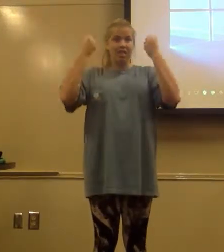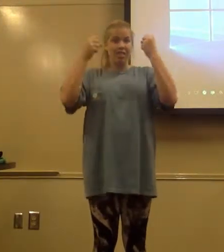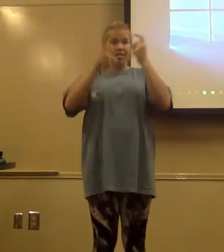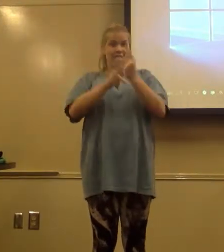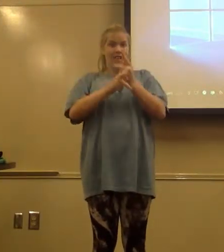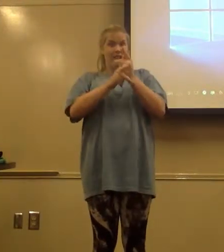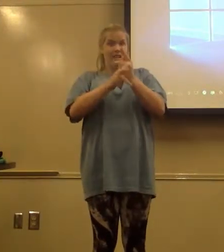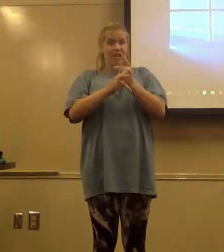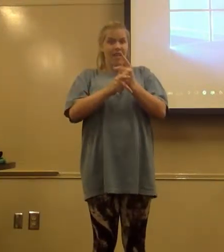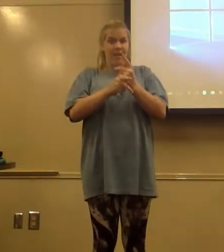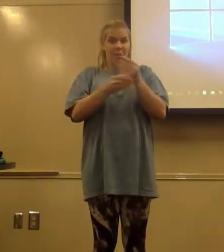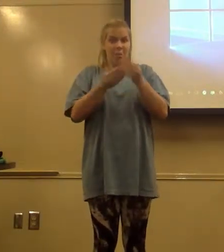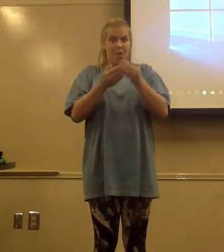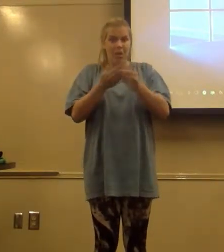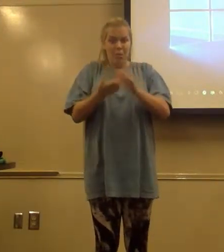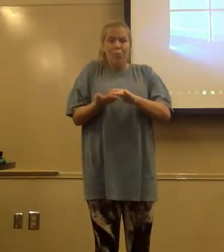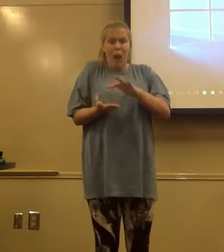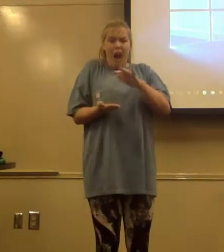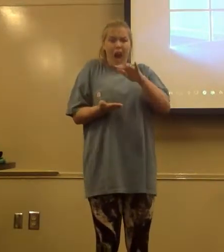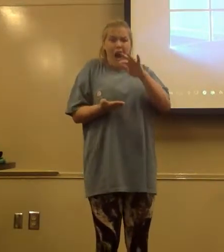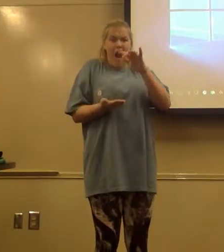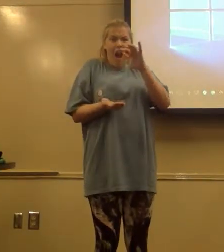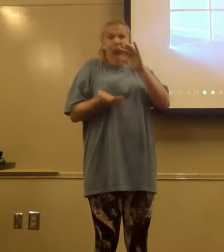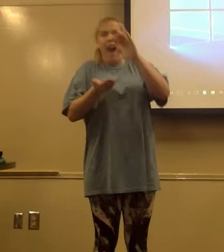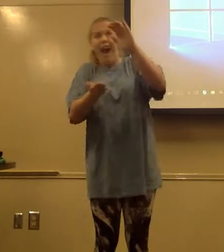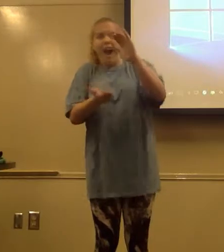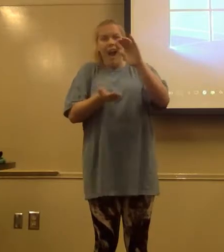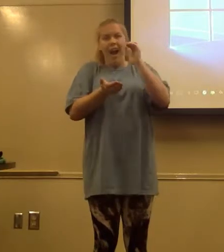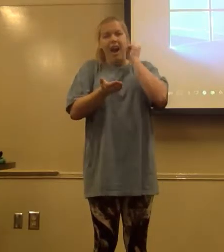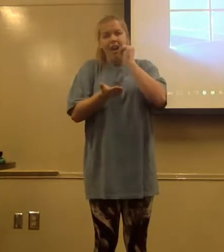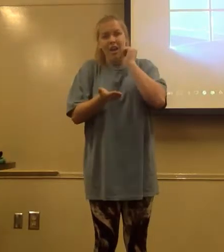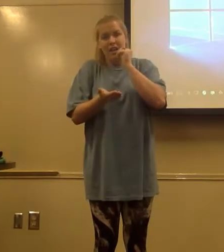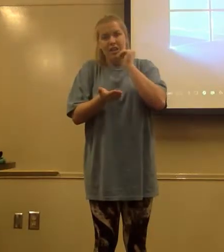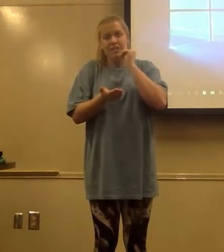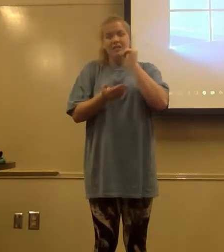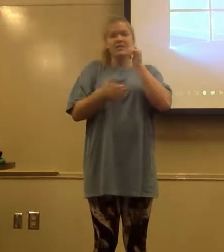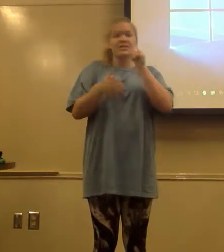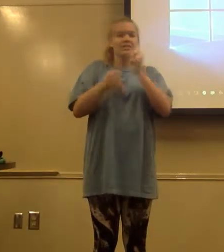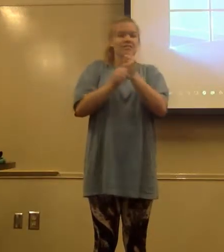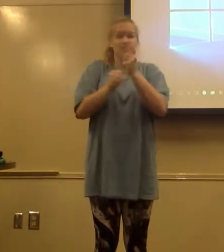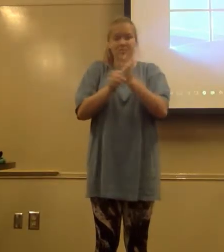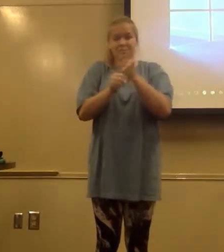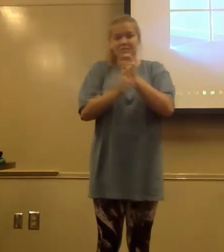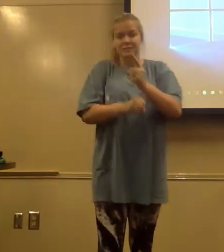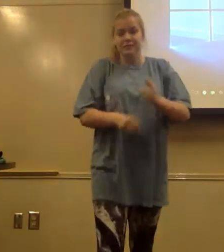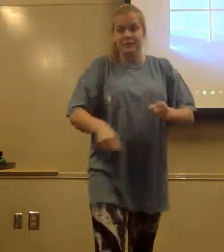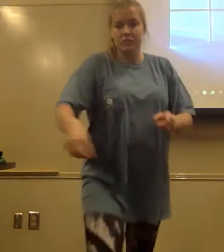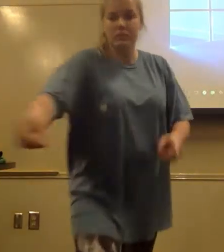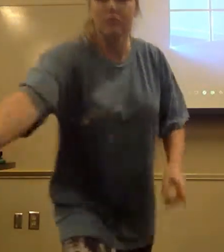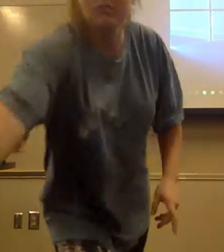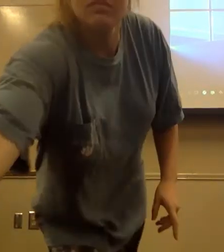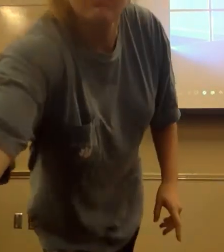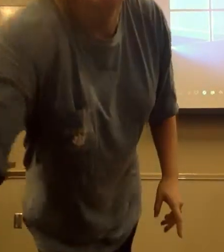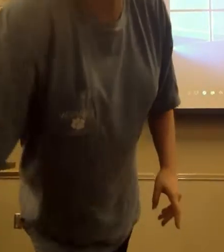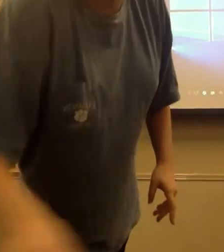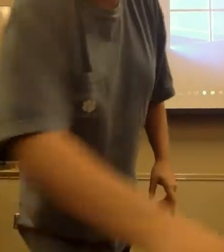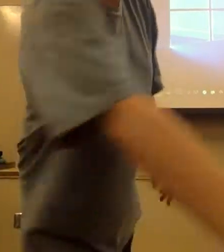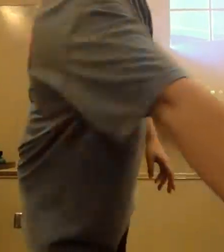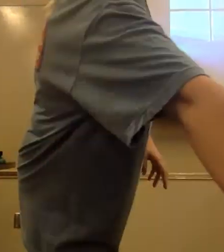Climate change. I mean, we're just going to be forced to have to take these, safe, simple, side effect-free solutions,